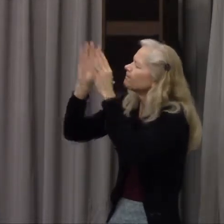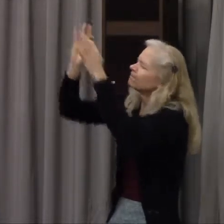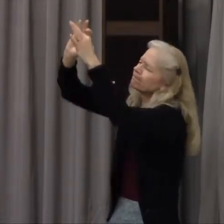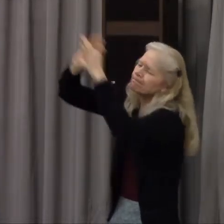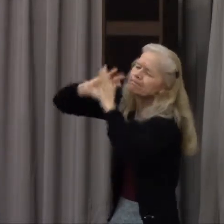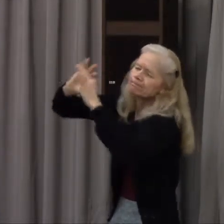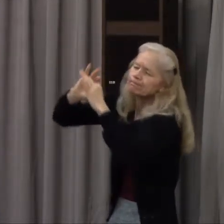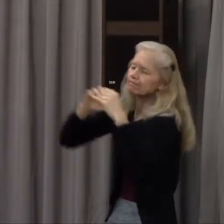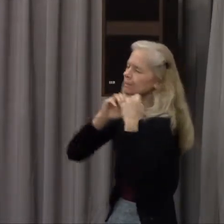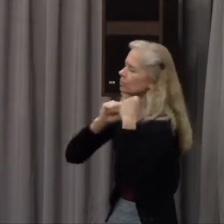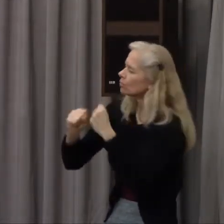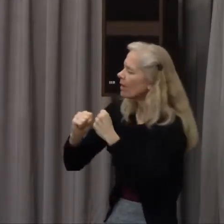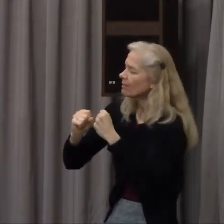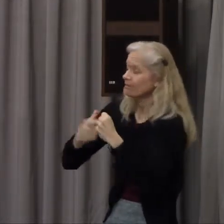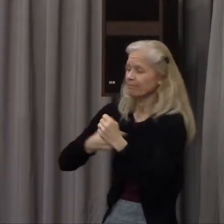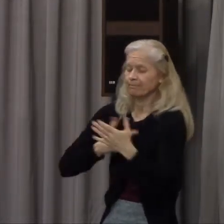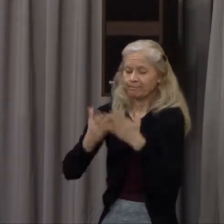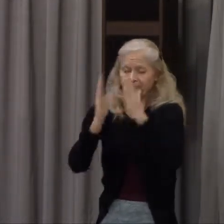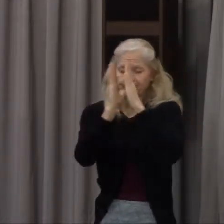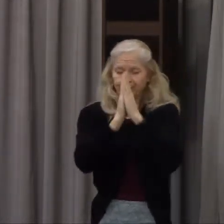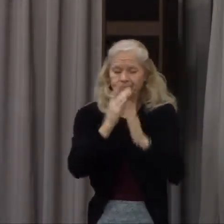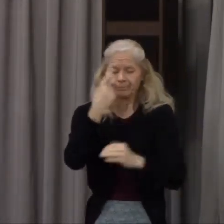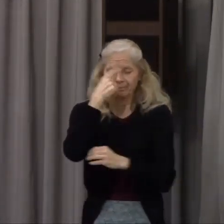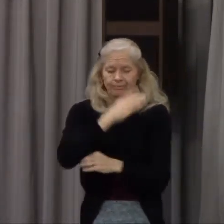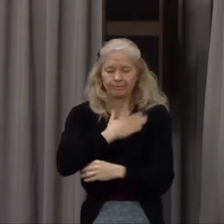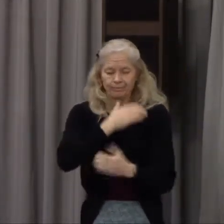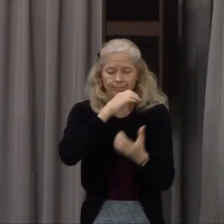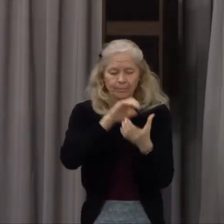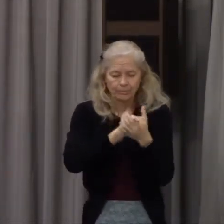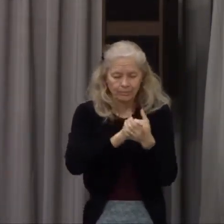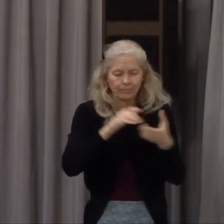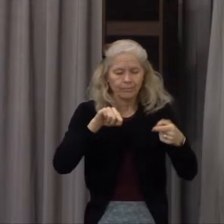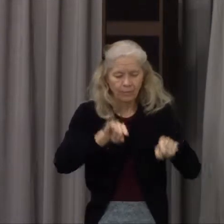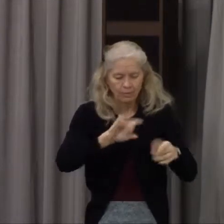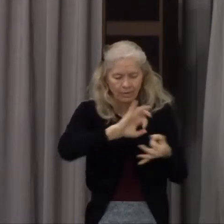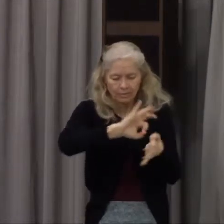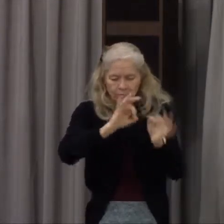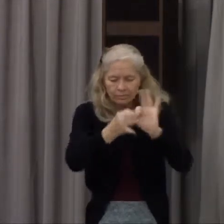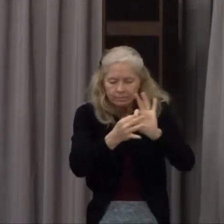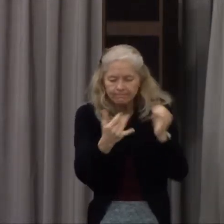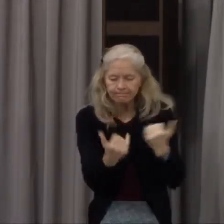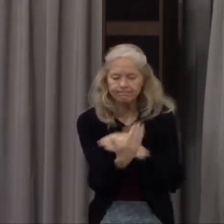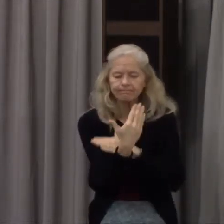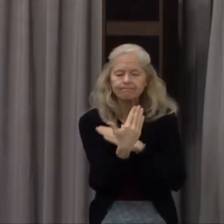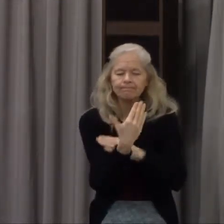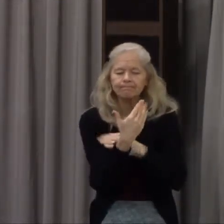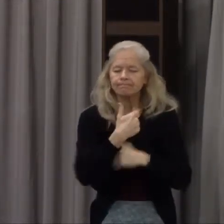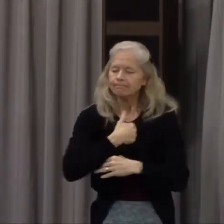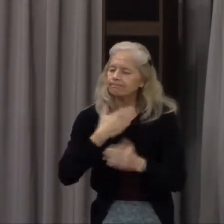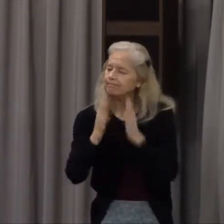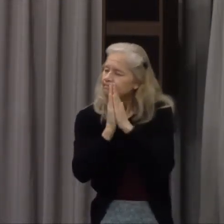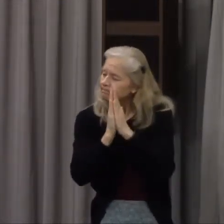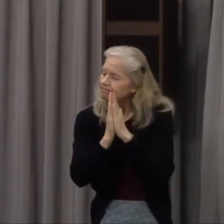already for the time around that your word that we've had with the children in Sunday school and the missionary letters that we've looked